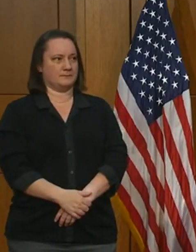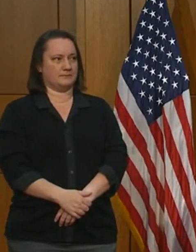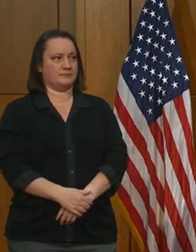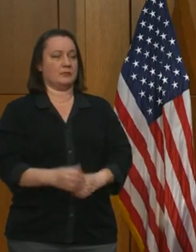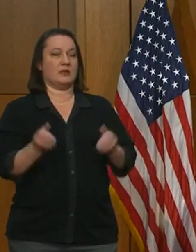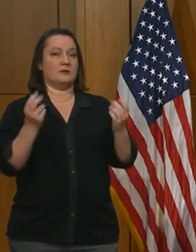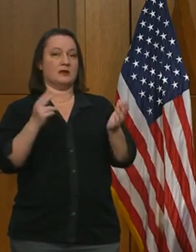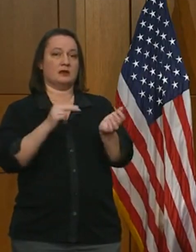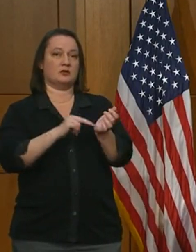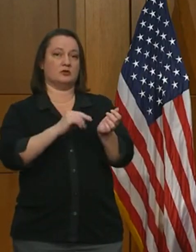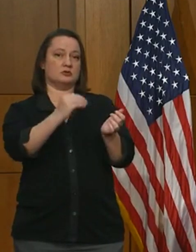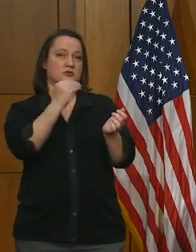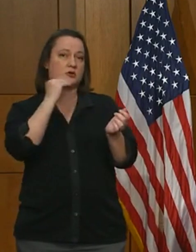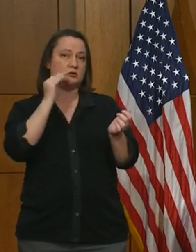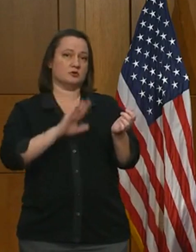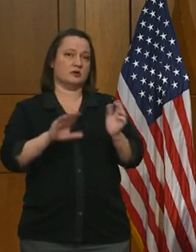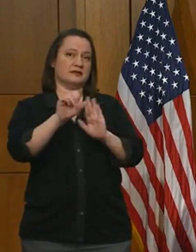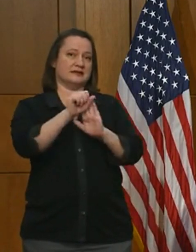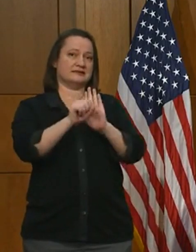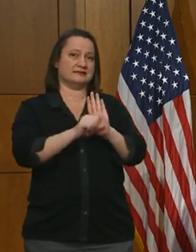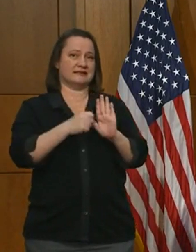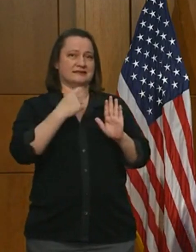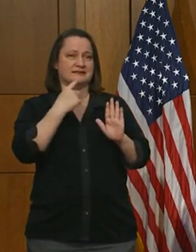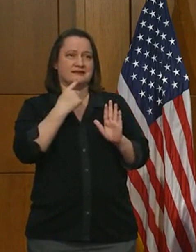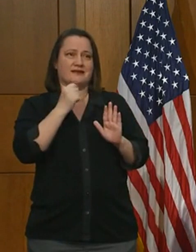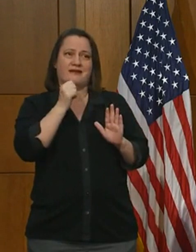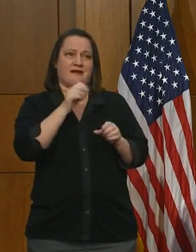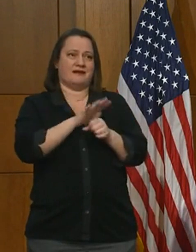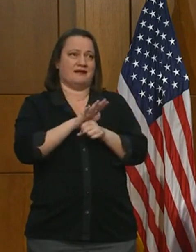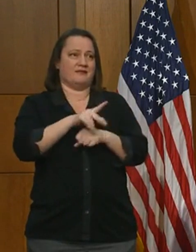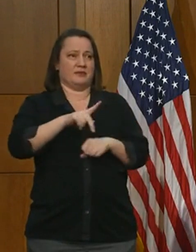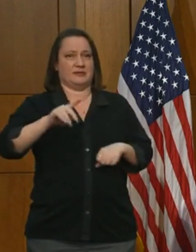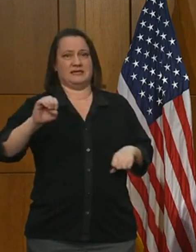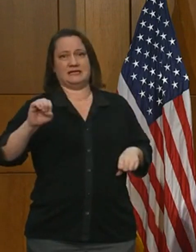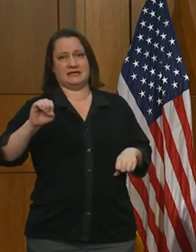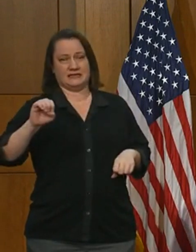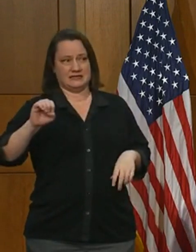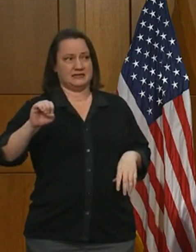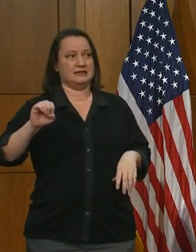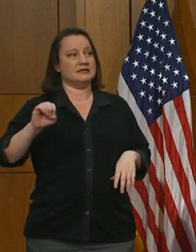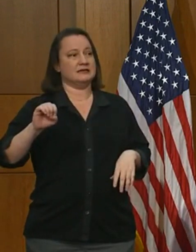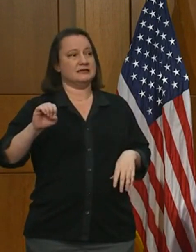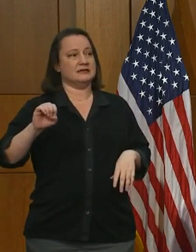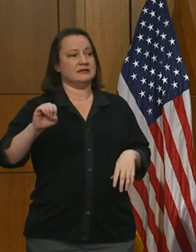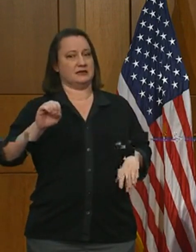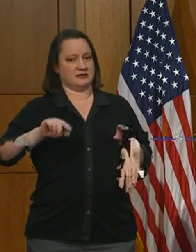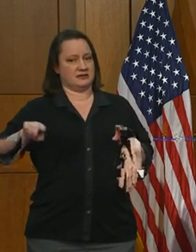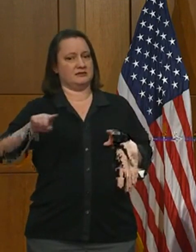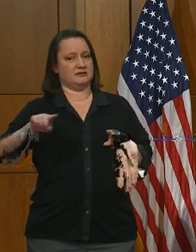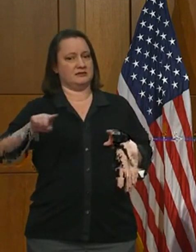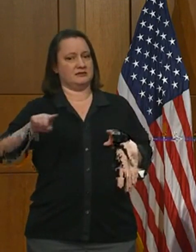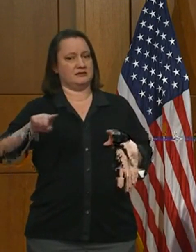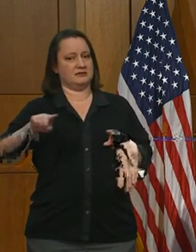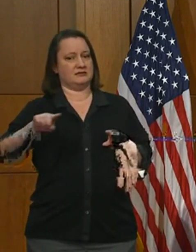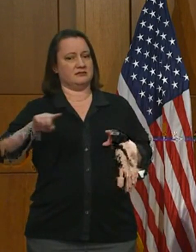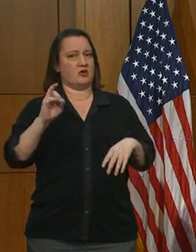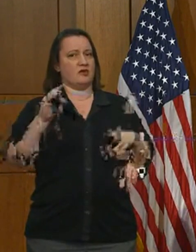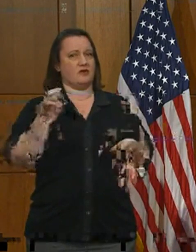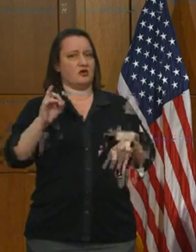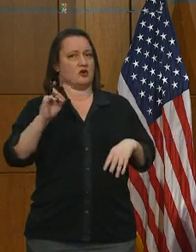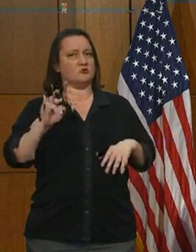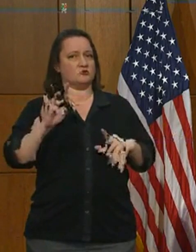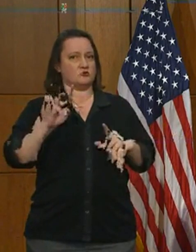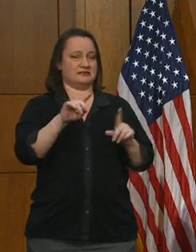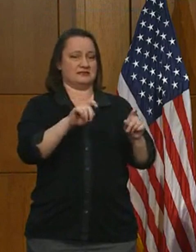shortages of PPE, although they continue to shoulder a significant portion of the state's COVID-19